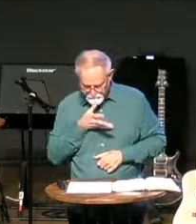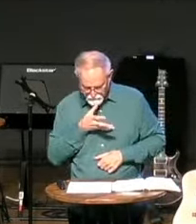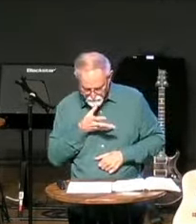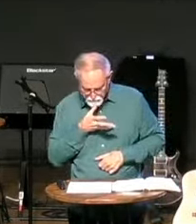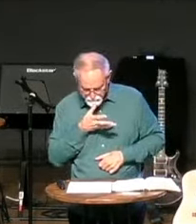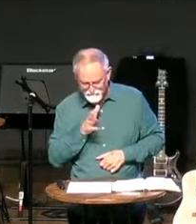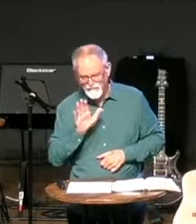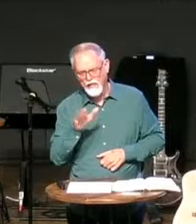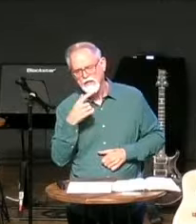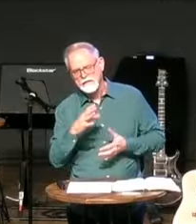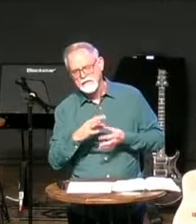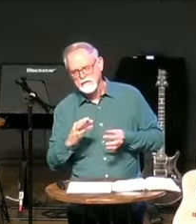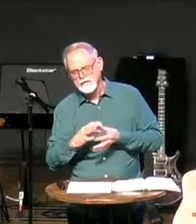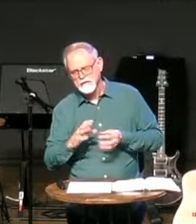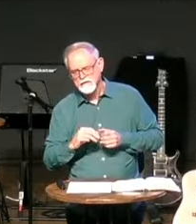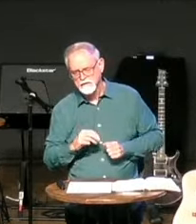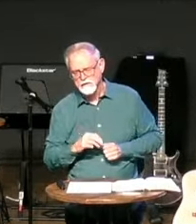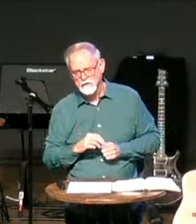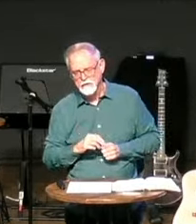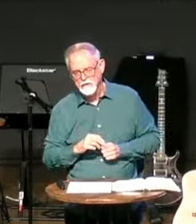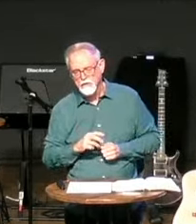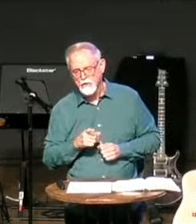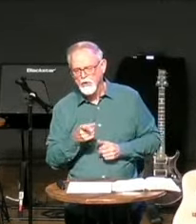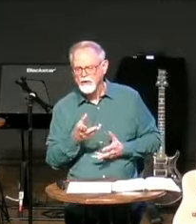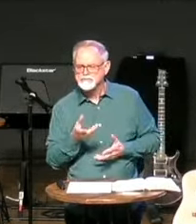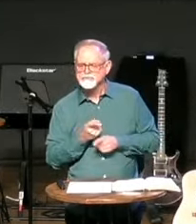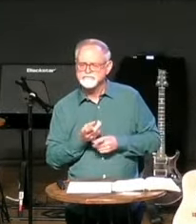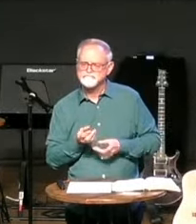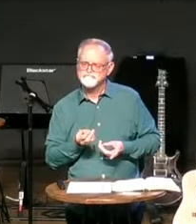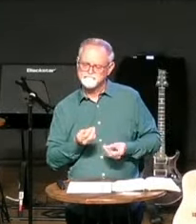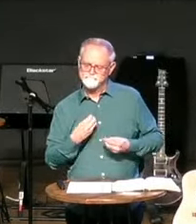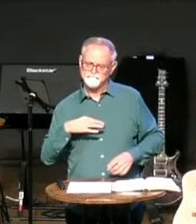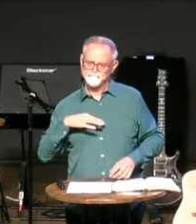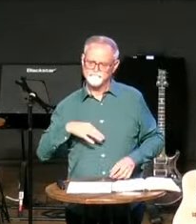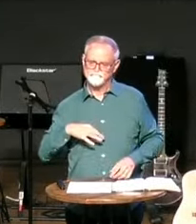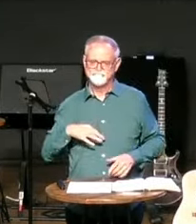tells his father or his mother,